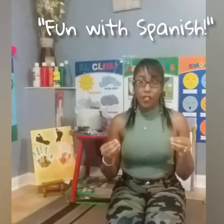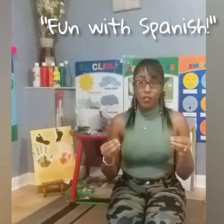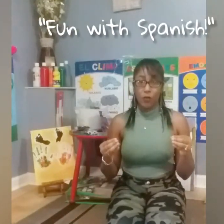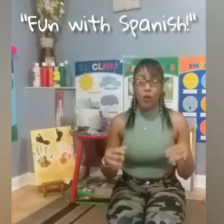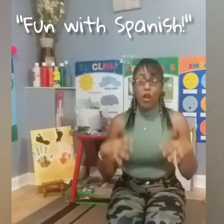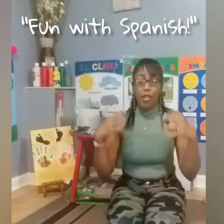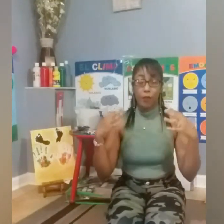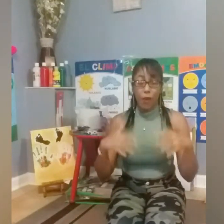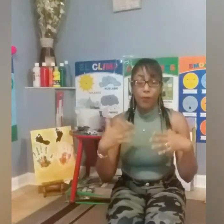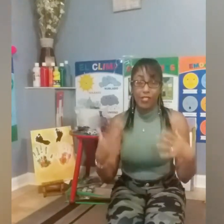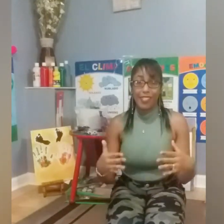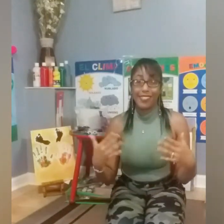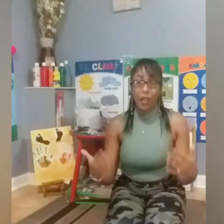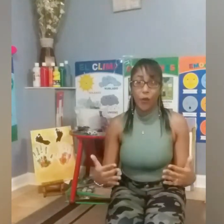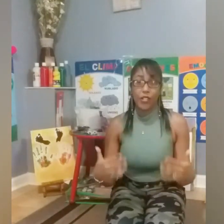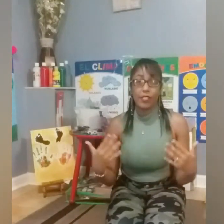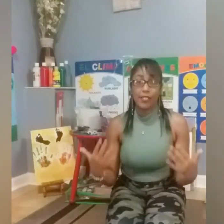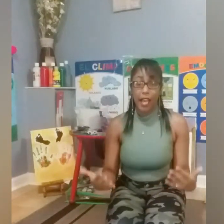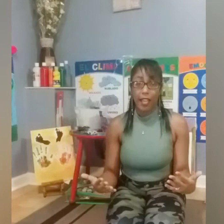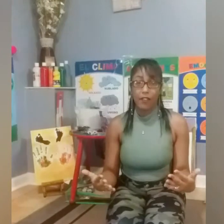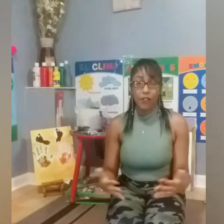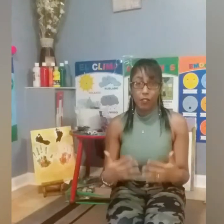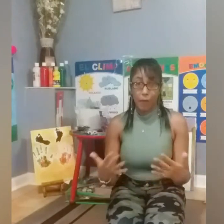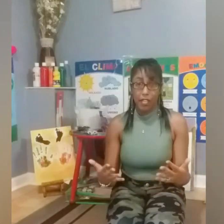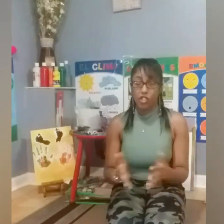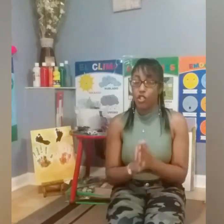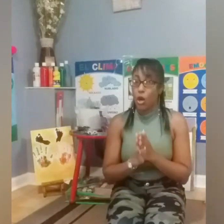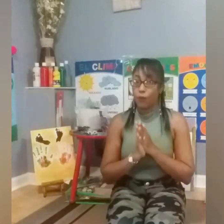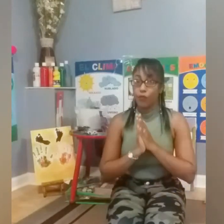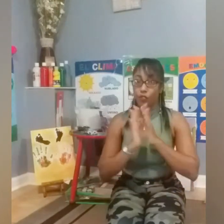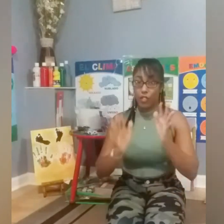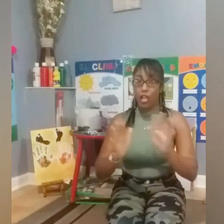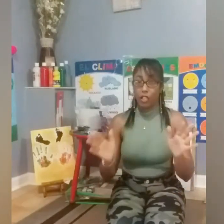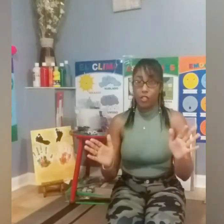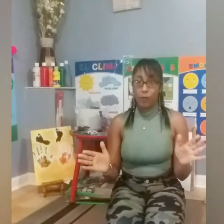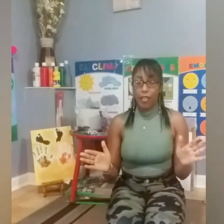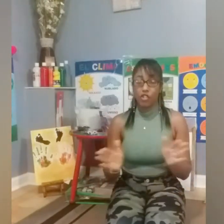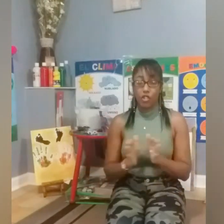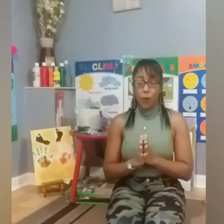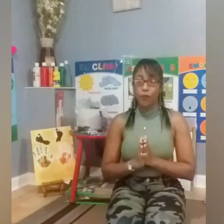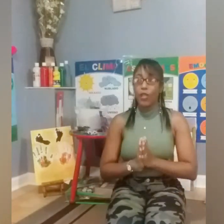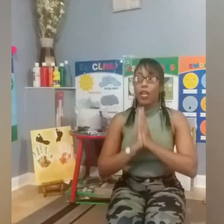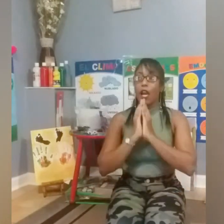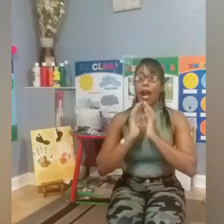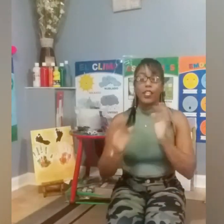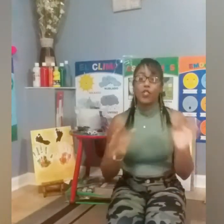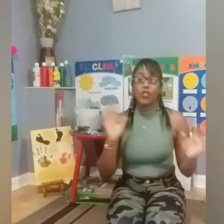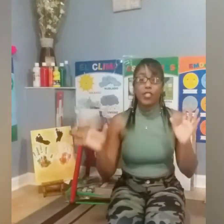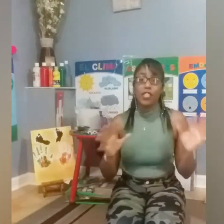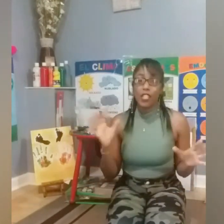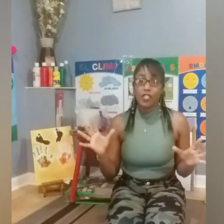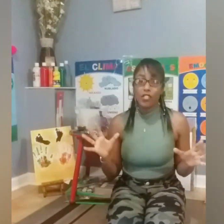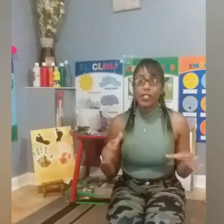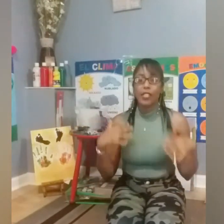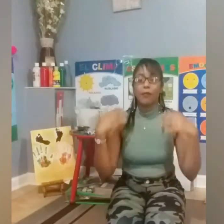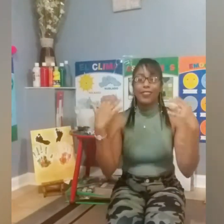do represents that word in sign for Spanish. No, for the color in Spanish, no. I just do silly gestures to keep my